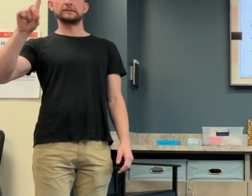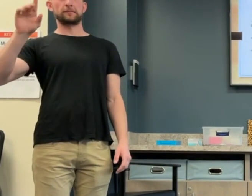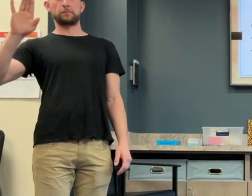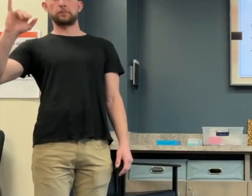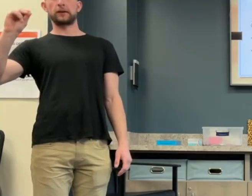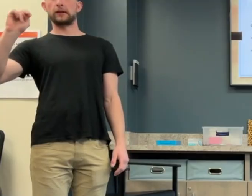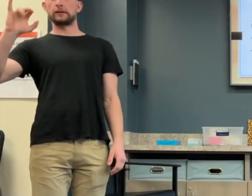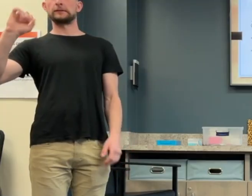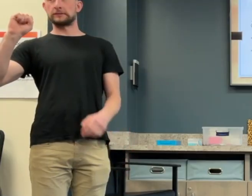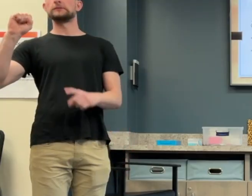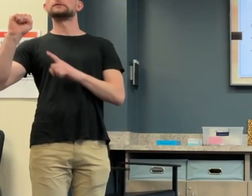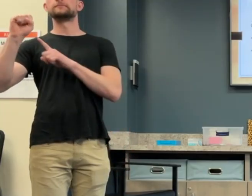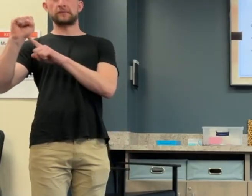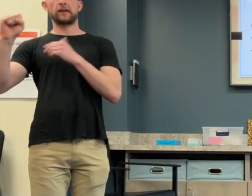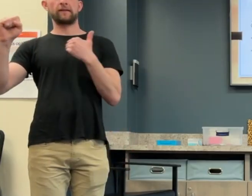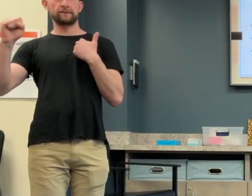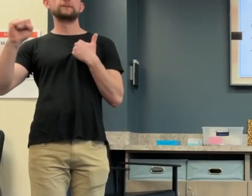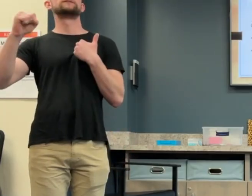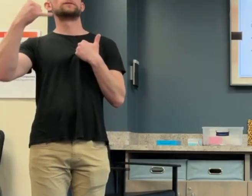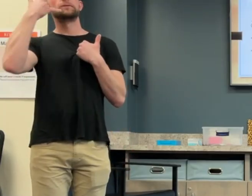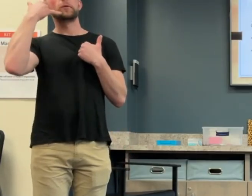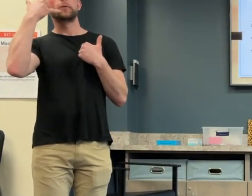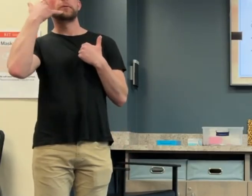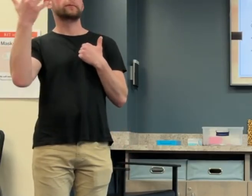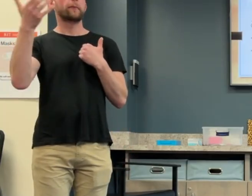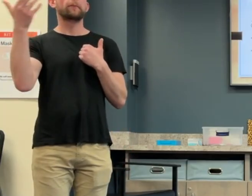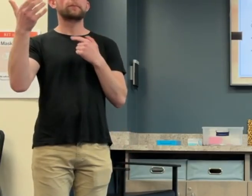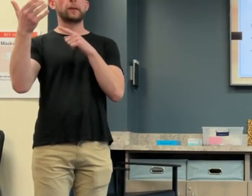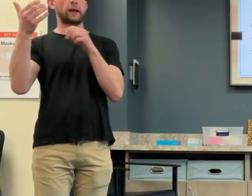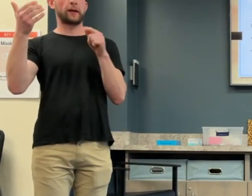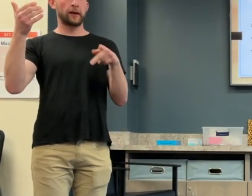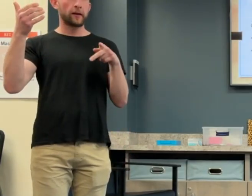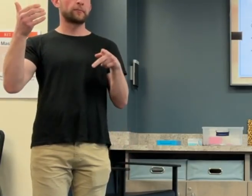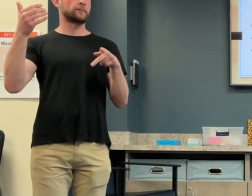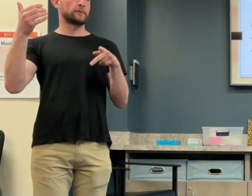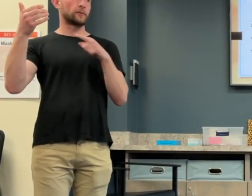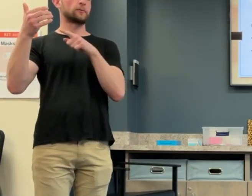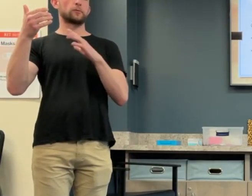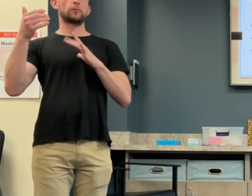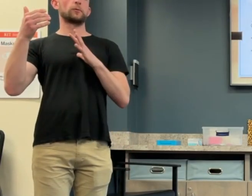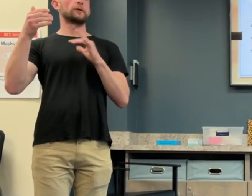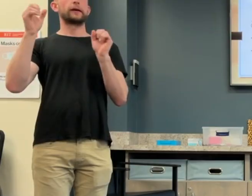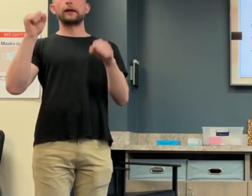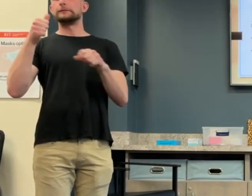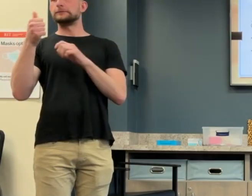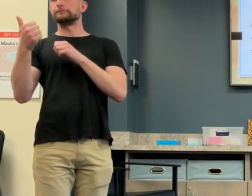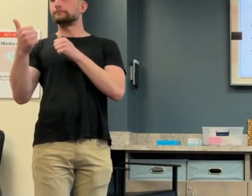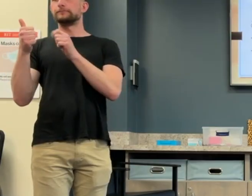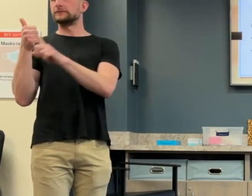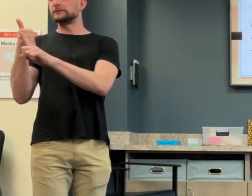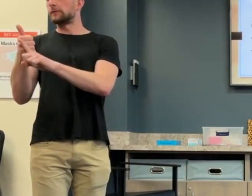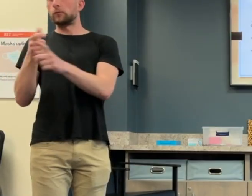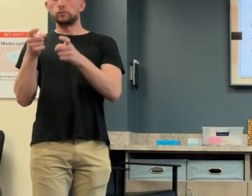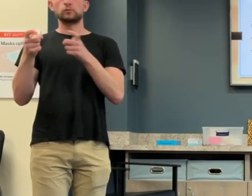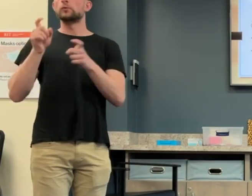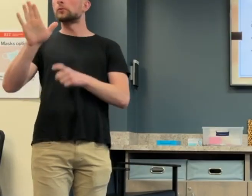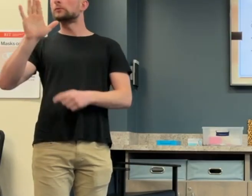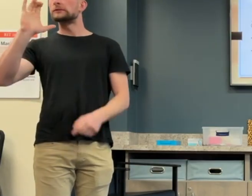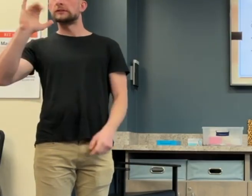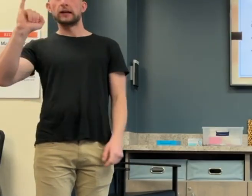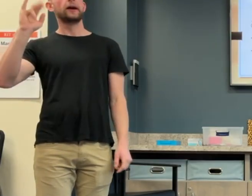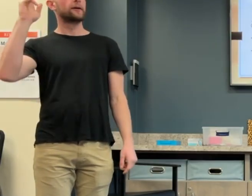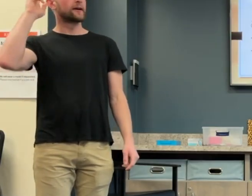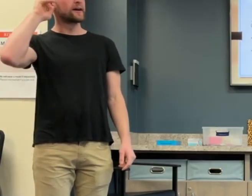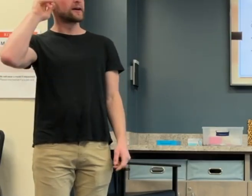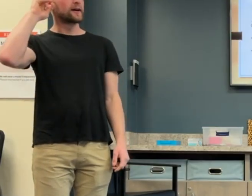to mention too is that these apps can also control the cochlear implant. So